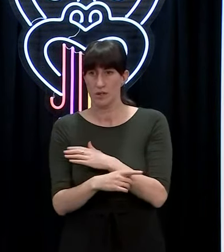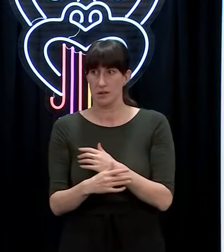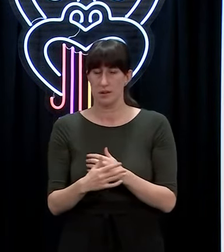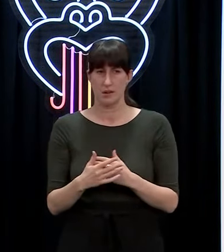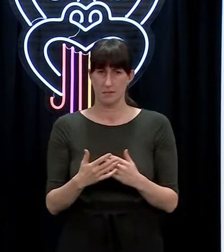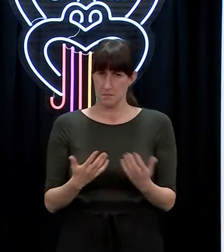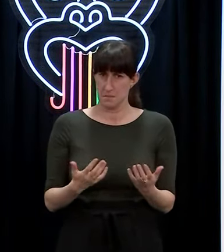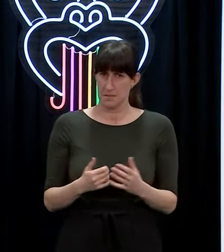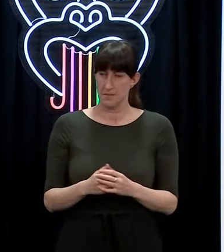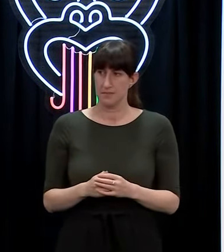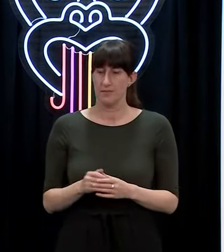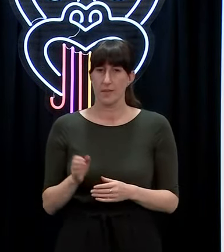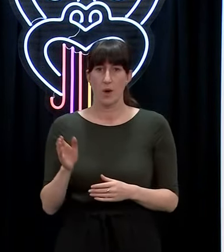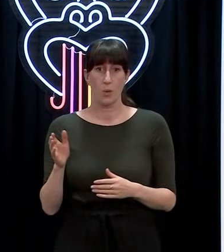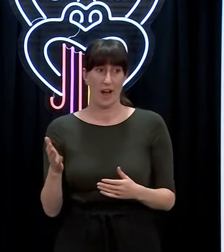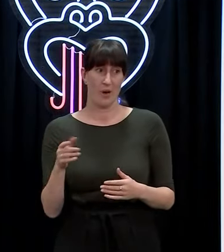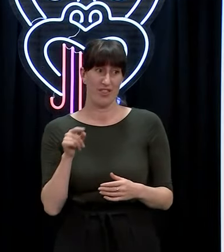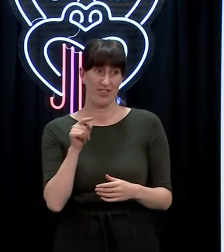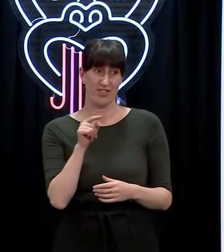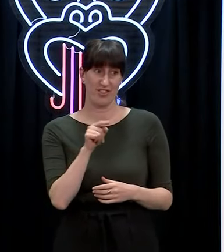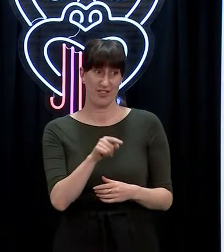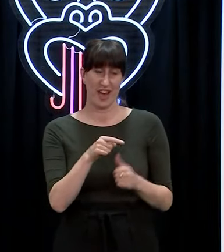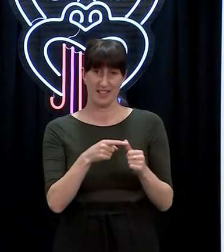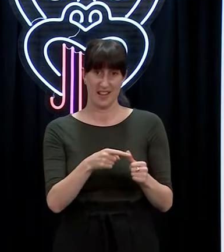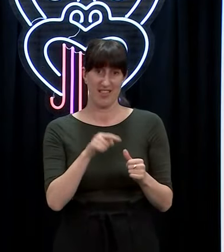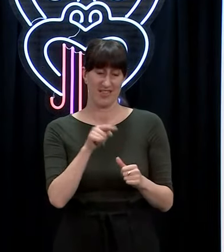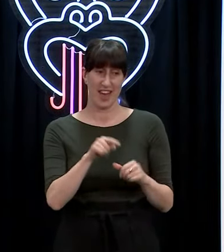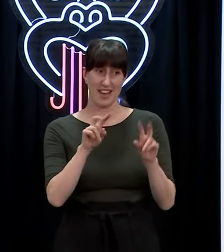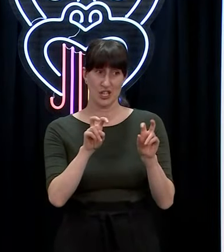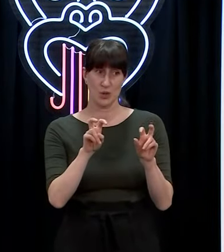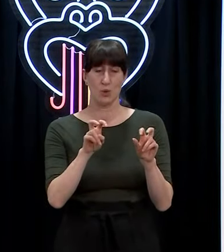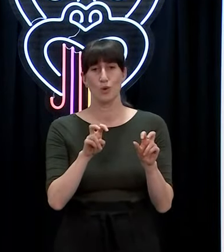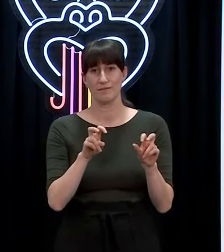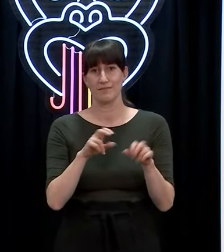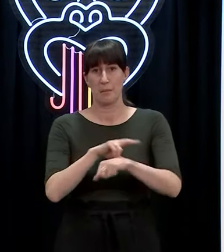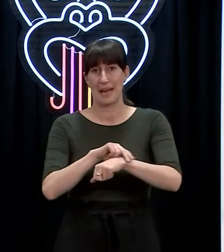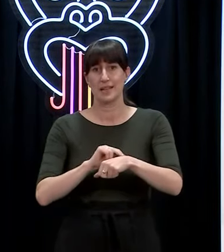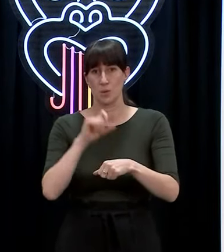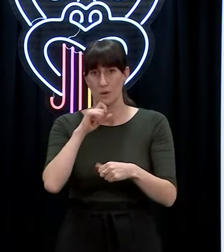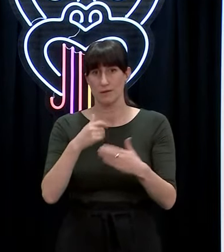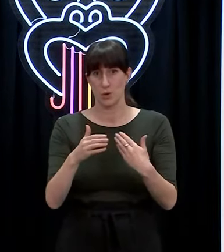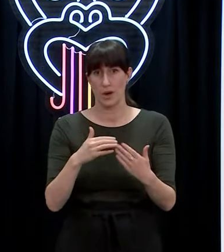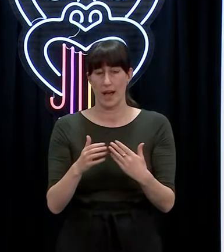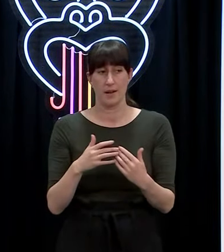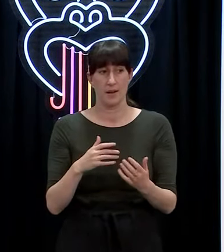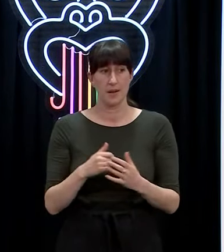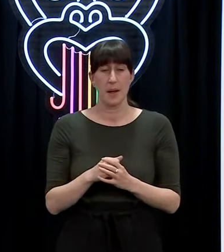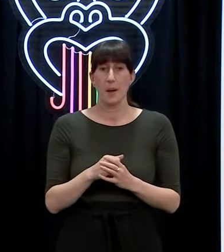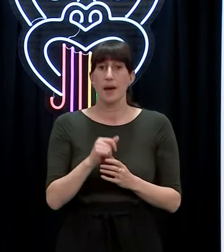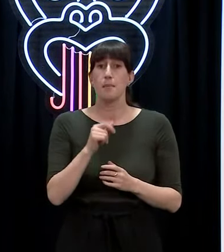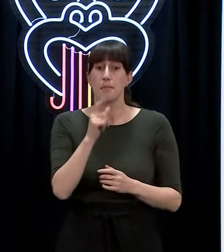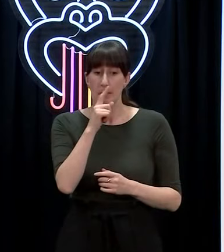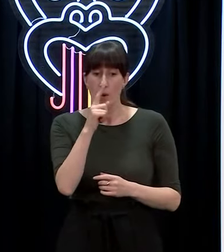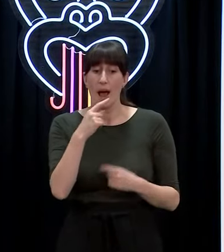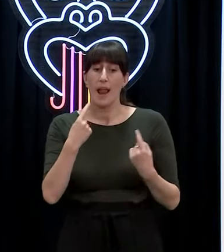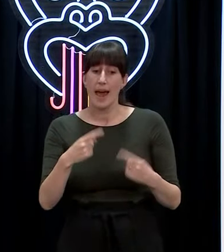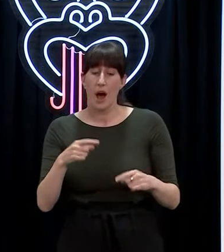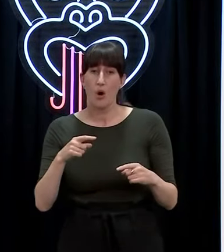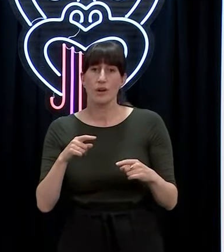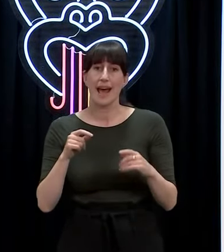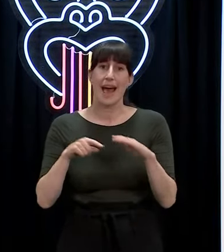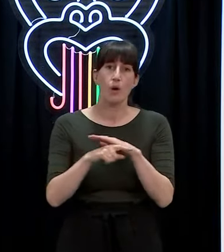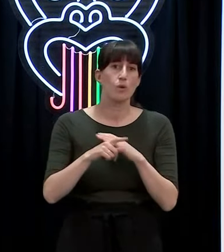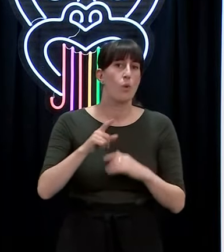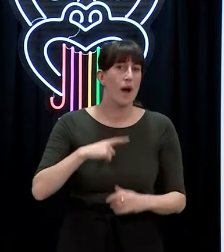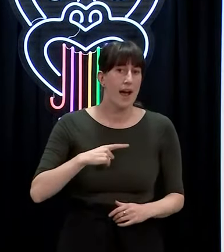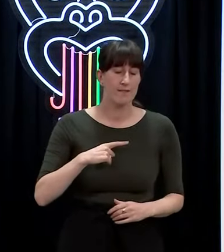enforce the lockdown rules. And in the case of people who are permitted for movement, around essential movement, those are questions for MB who make